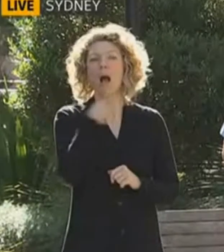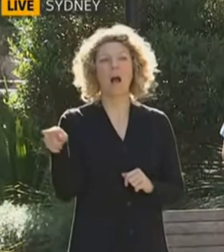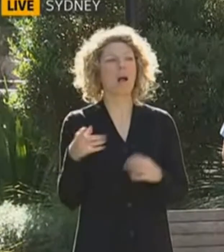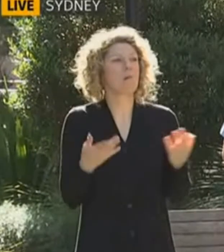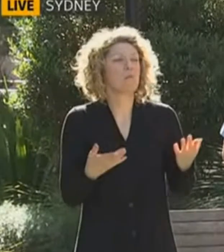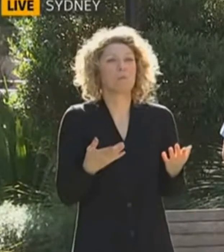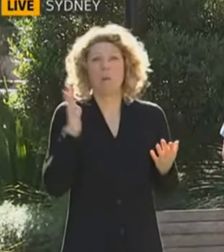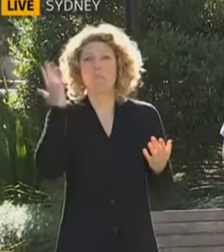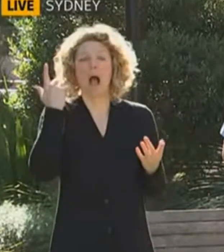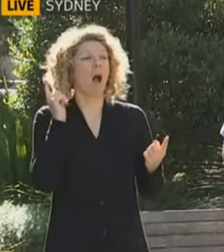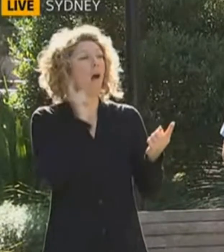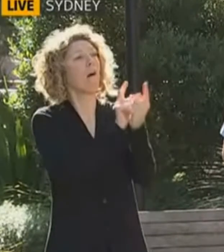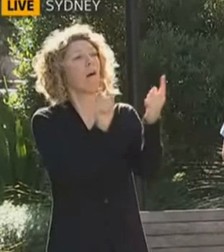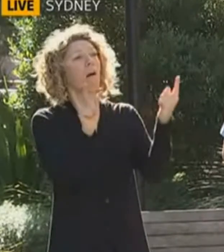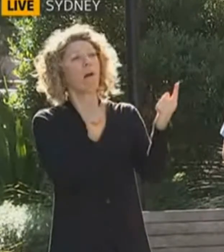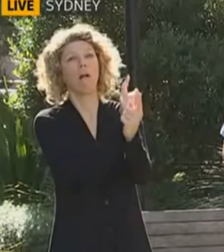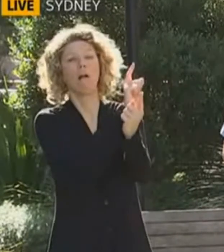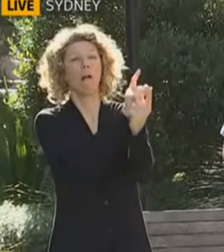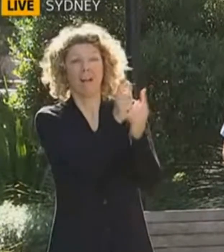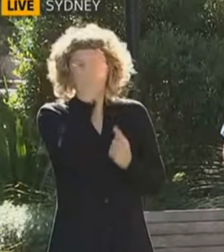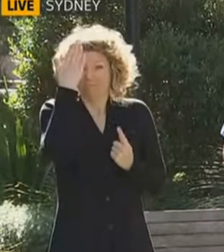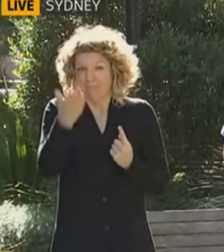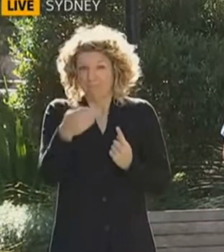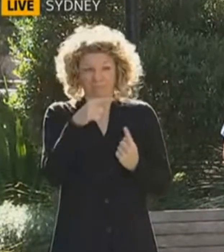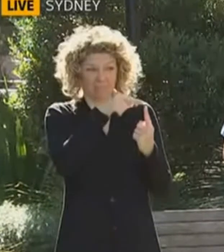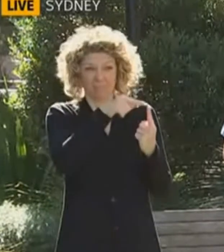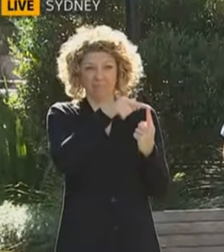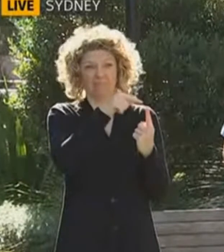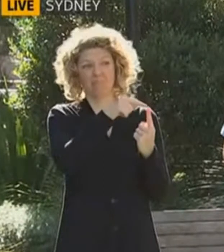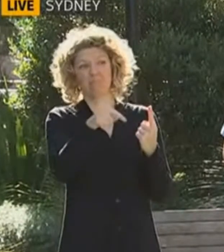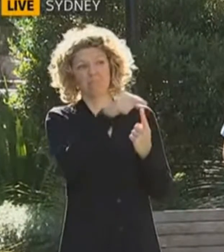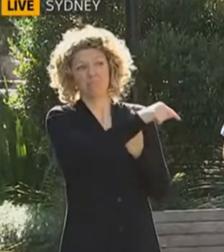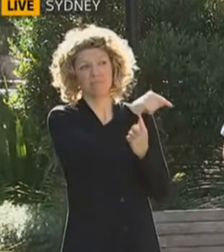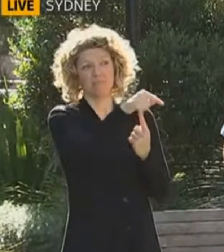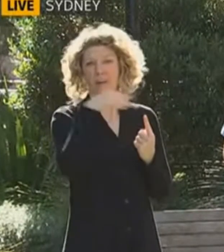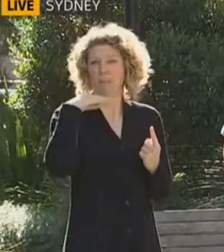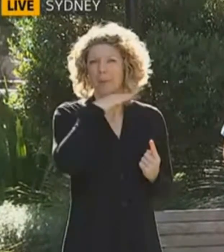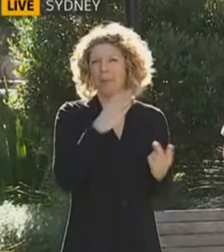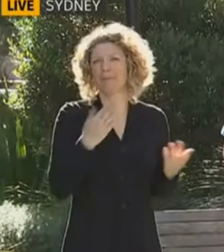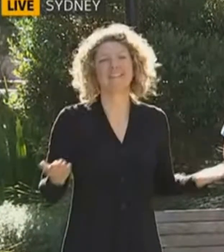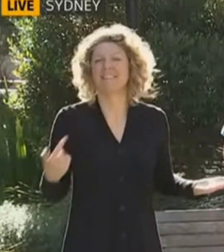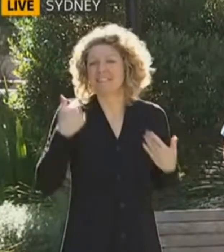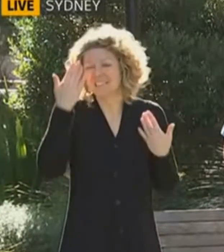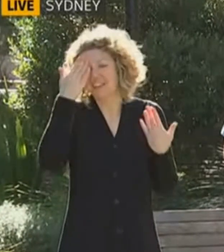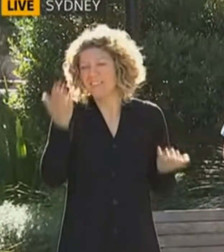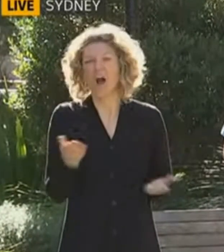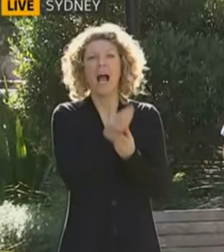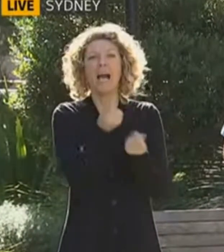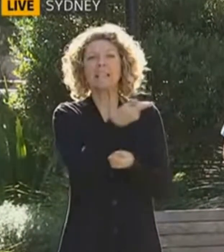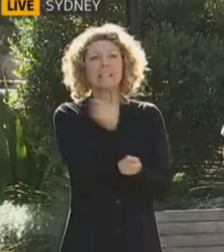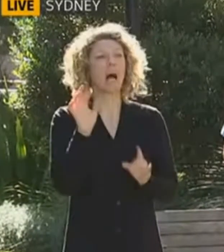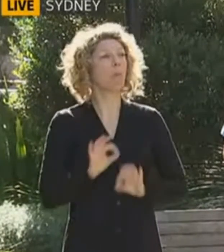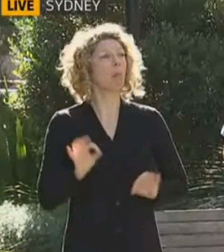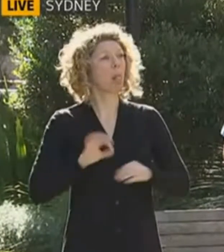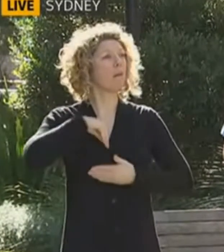been in contact with someone who may have been in contact with someone from Melbourne some days ago. We know that for some people the virus can